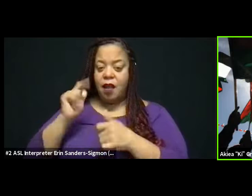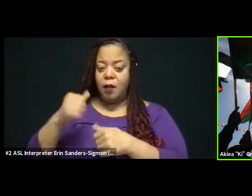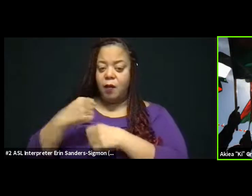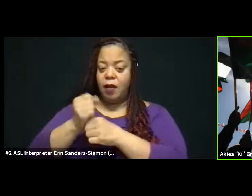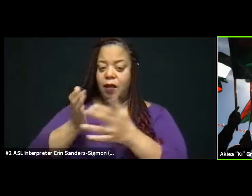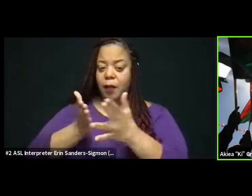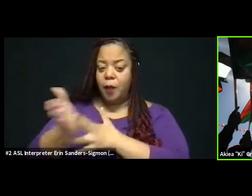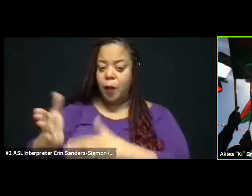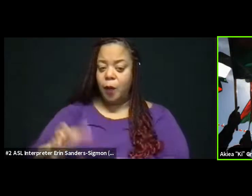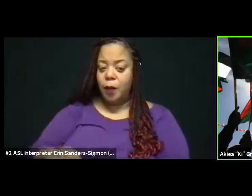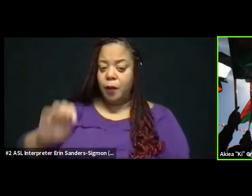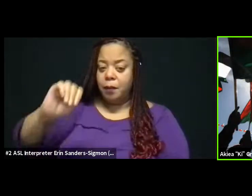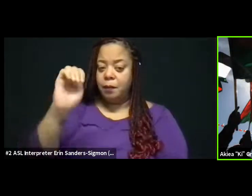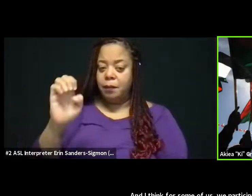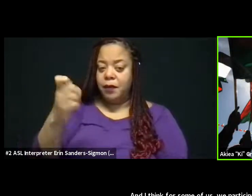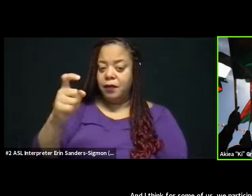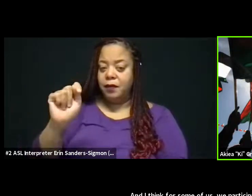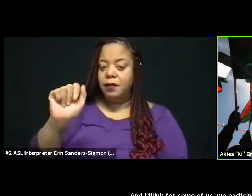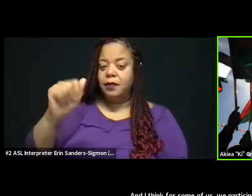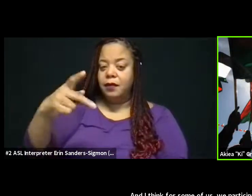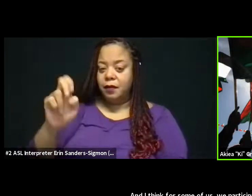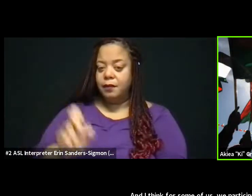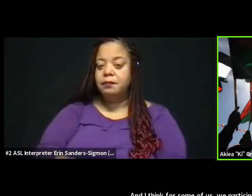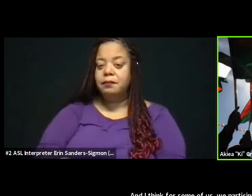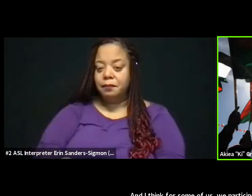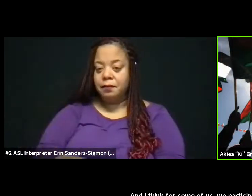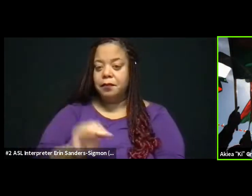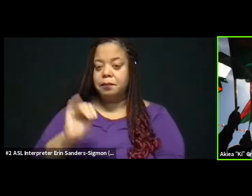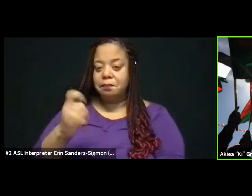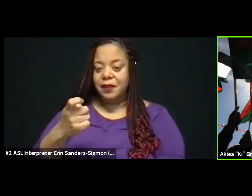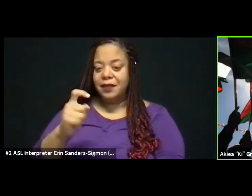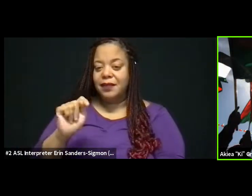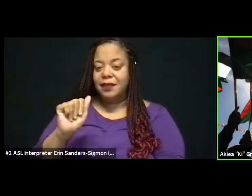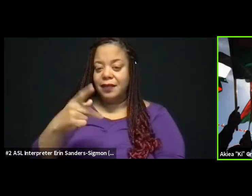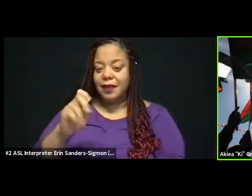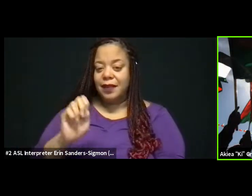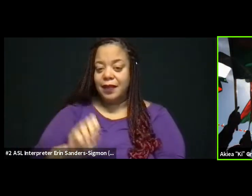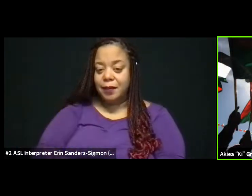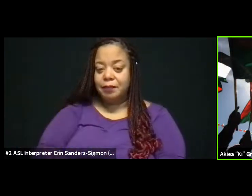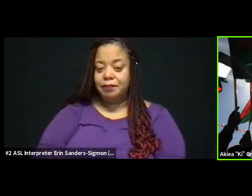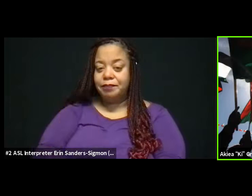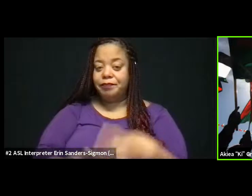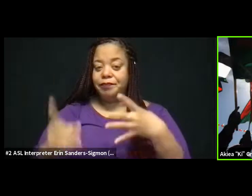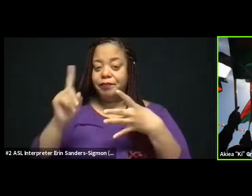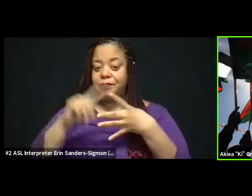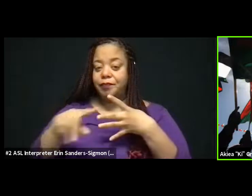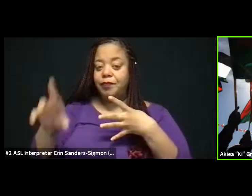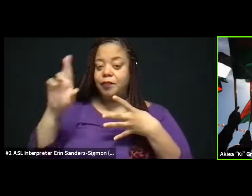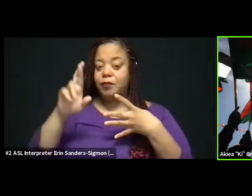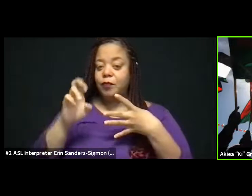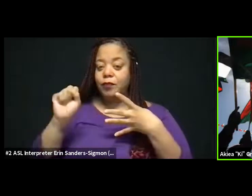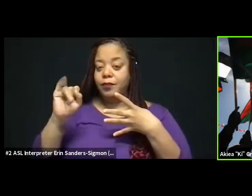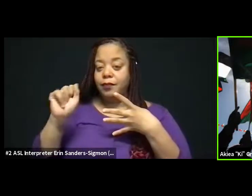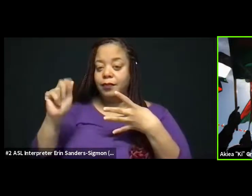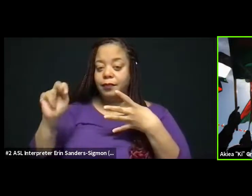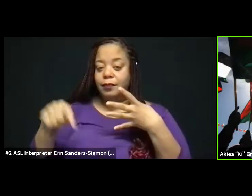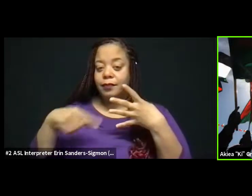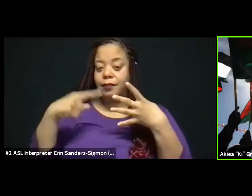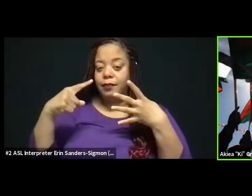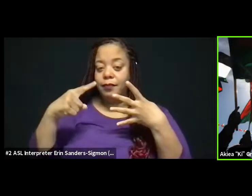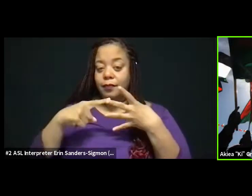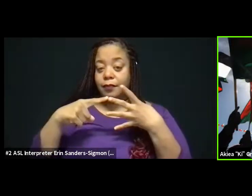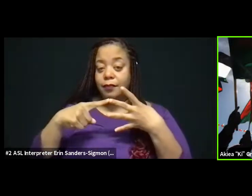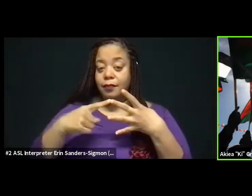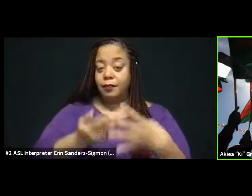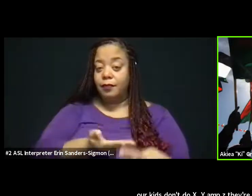mixtape ecosystem. And so I created these mixtapes, Resist, Heal, and Create. So my visions are really aligned with